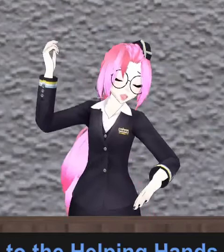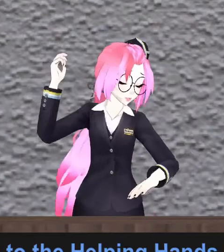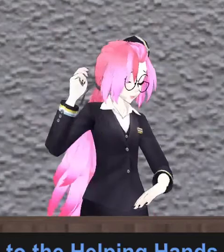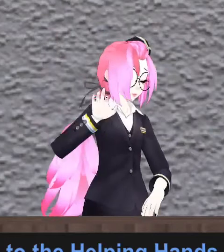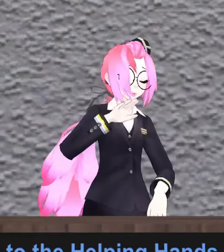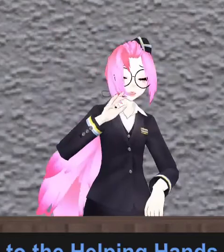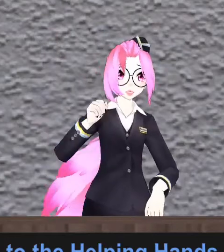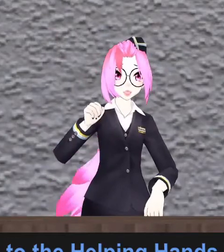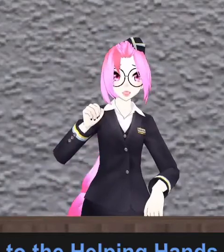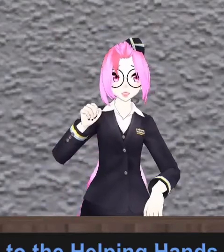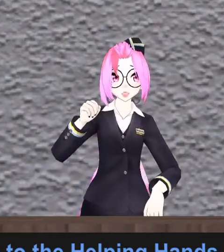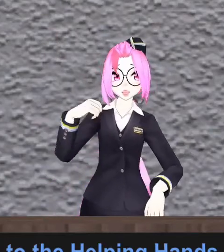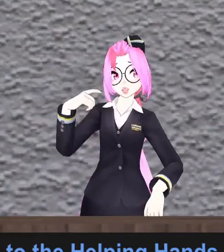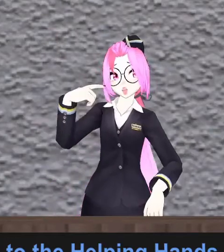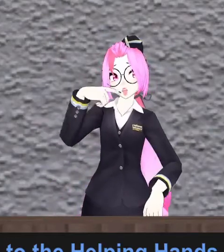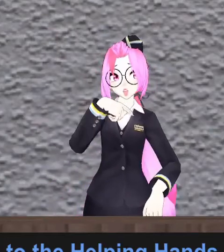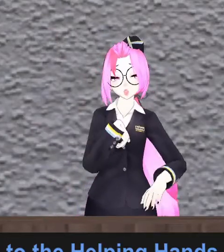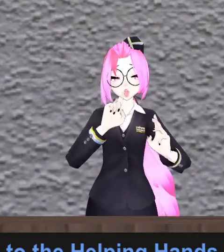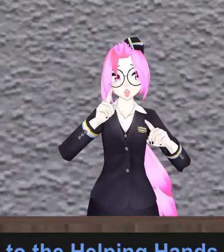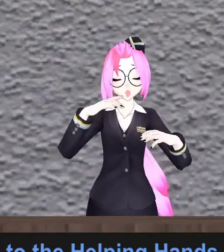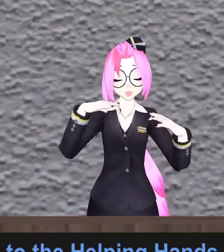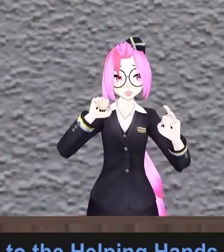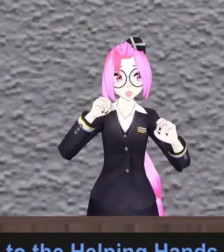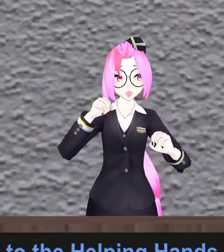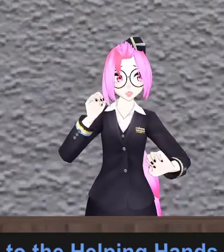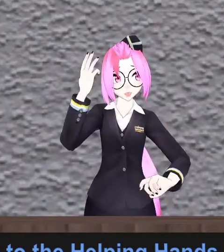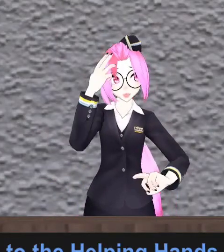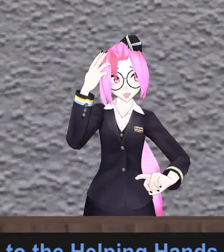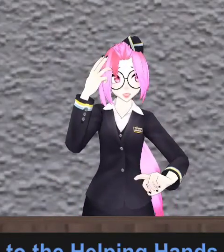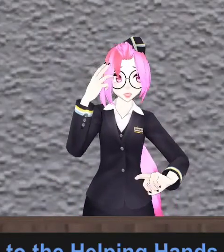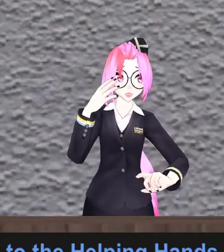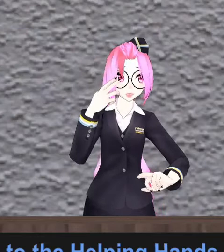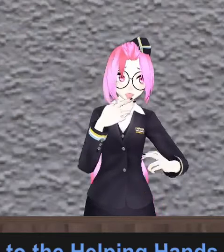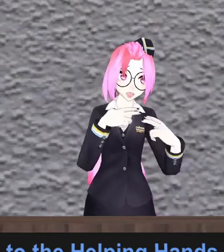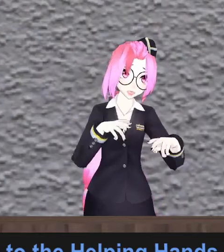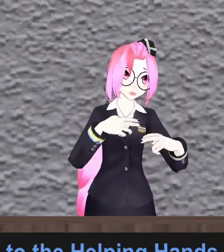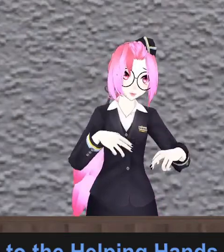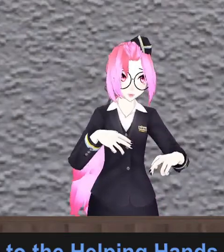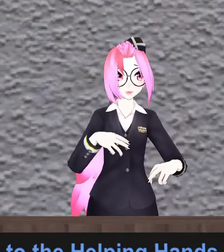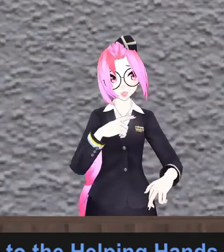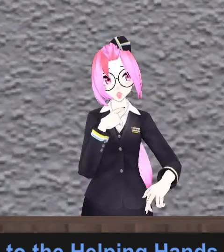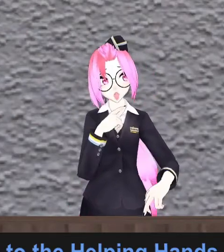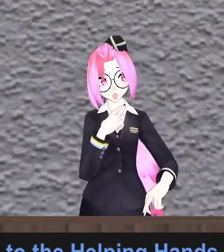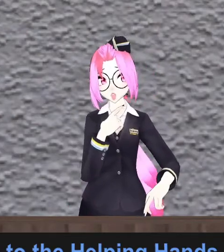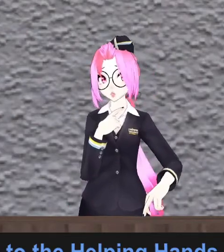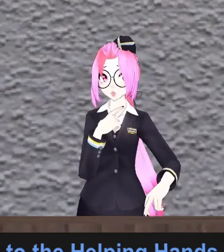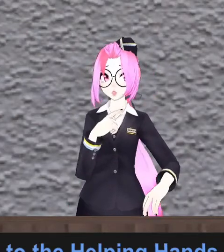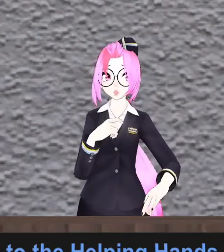out. And so you'd say, I go store, reason, eggs. That's all you'd say. And